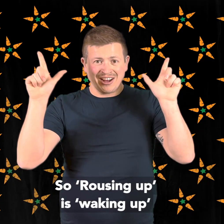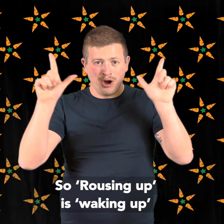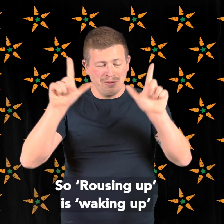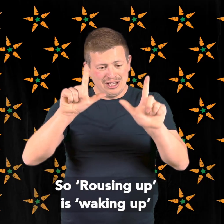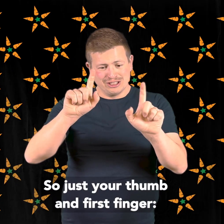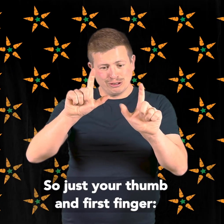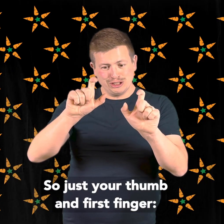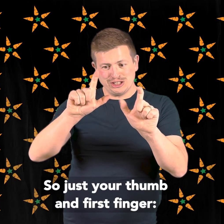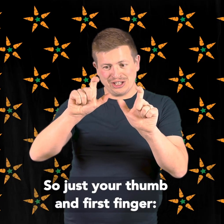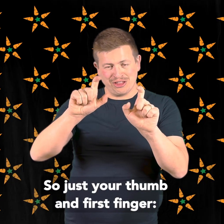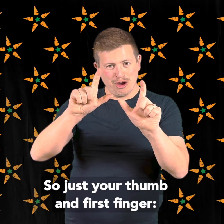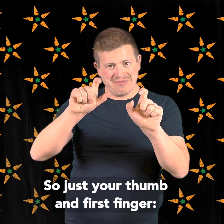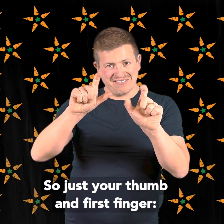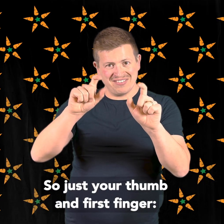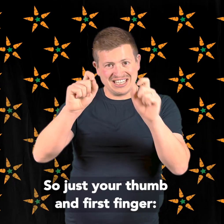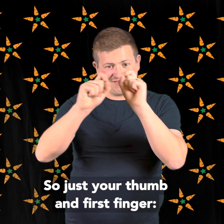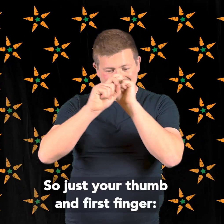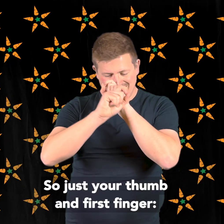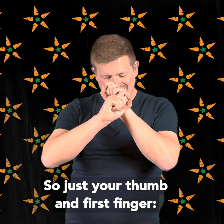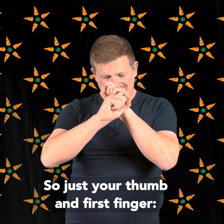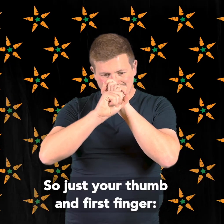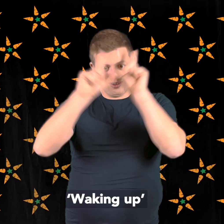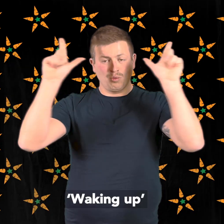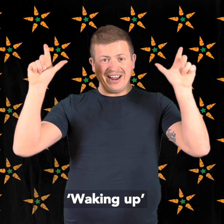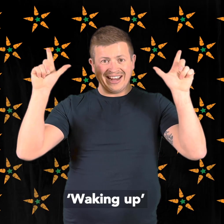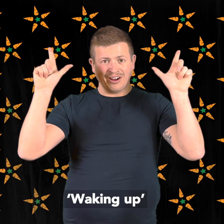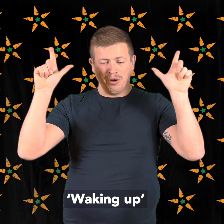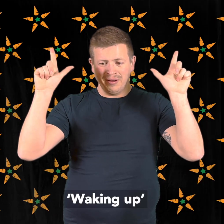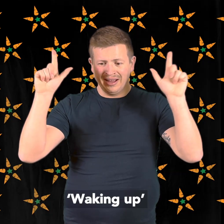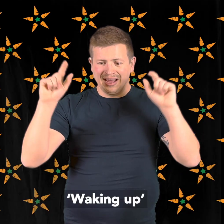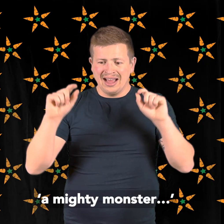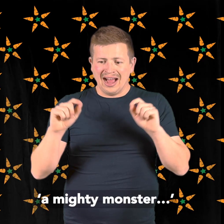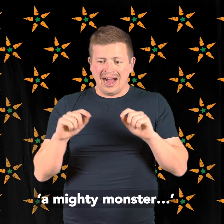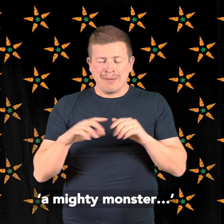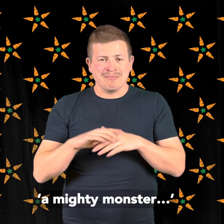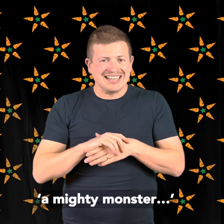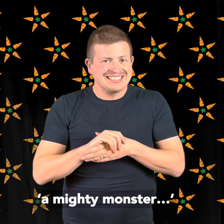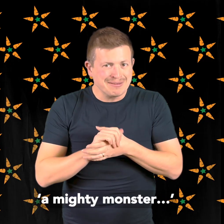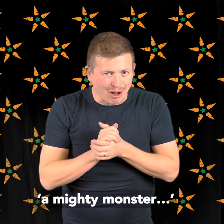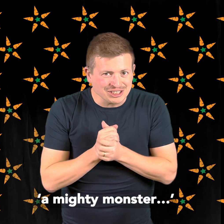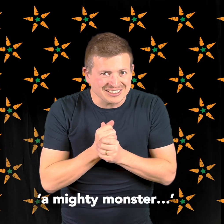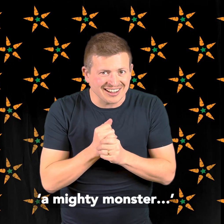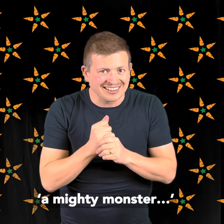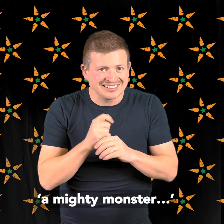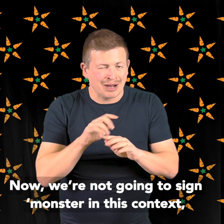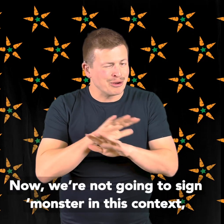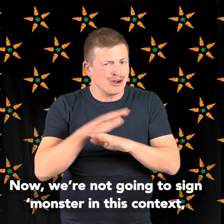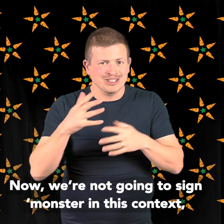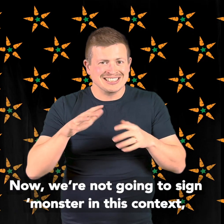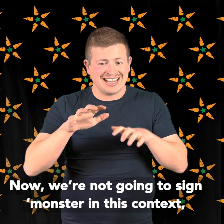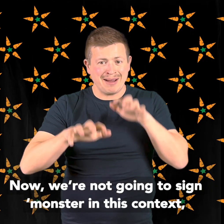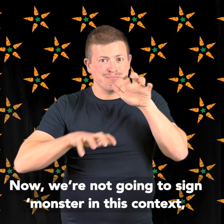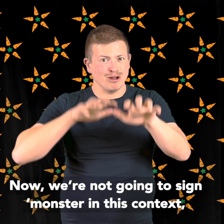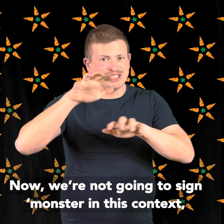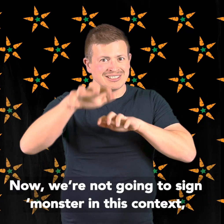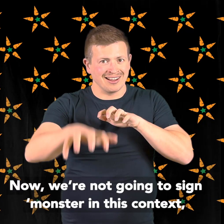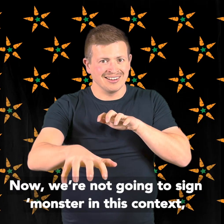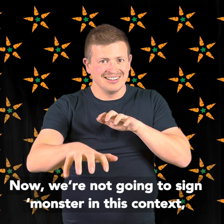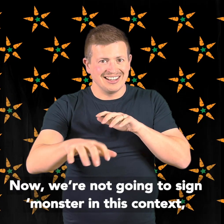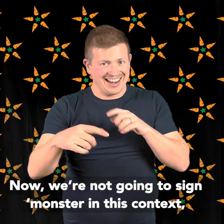up, so just your thumb and first finger, waking up, a mighty monster. Now we're not going to sign monster in